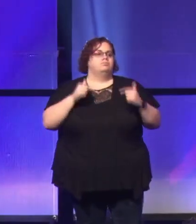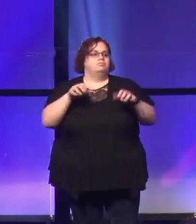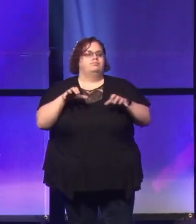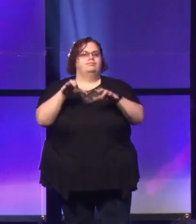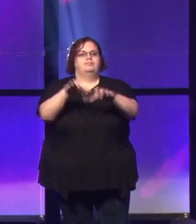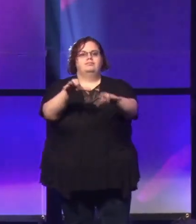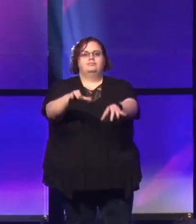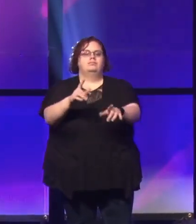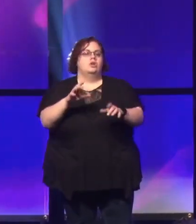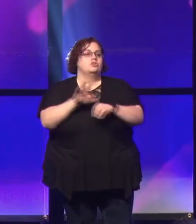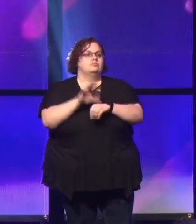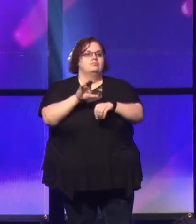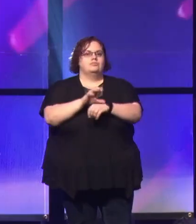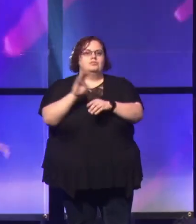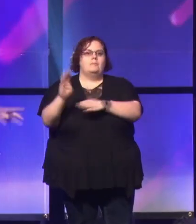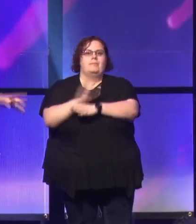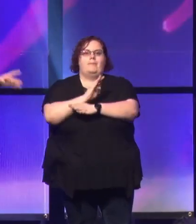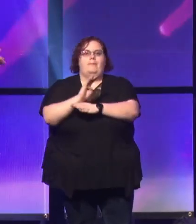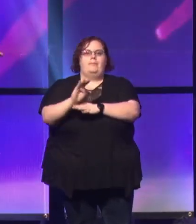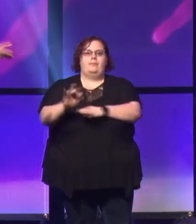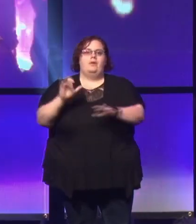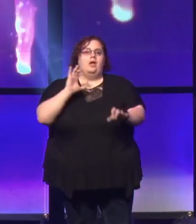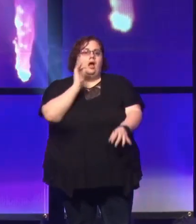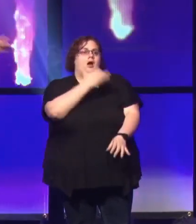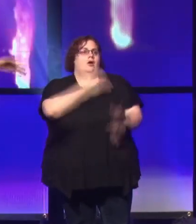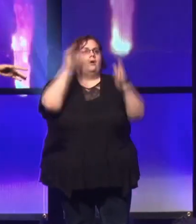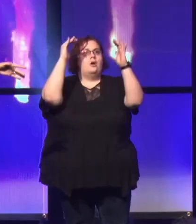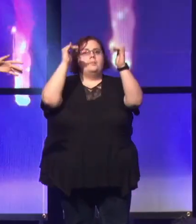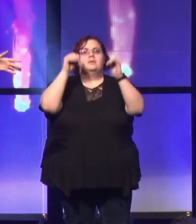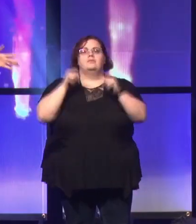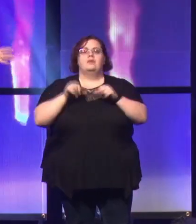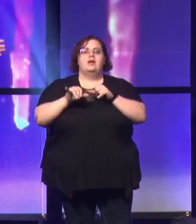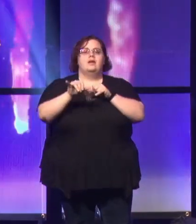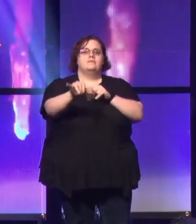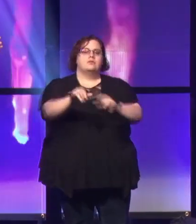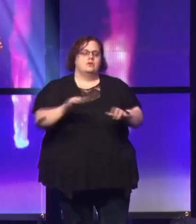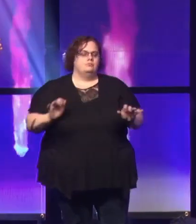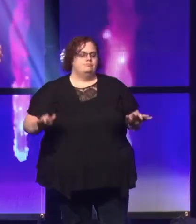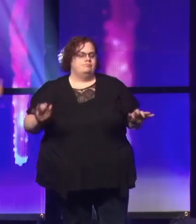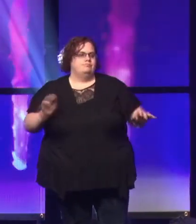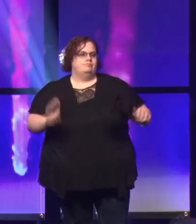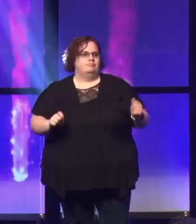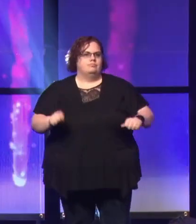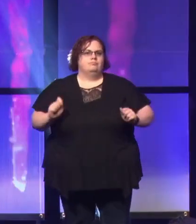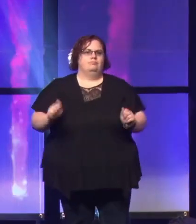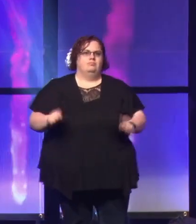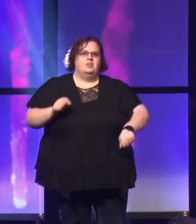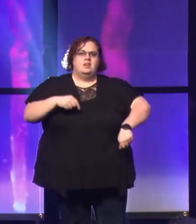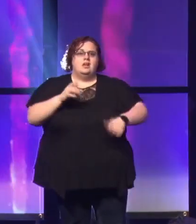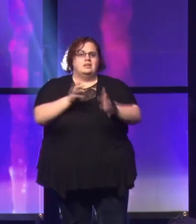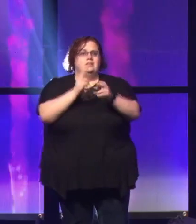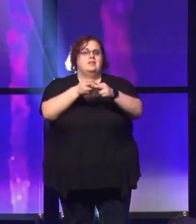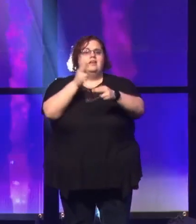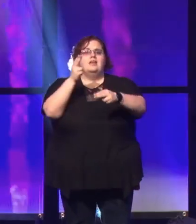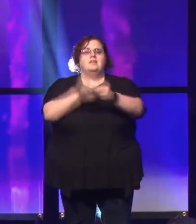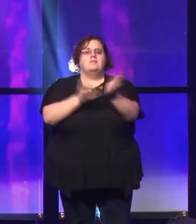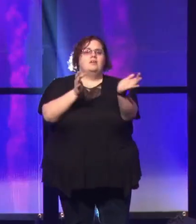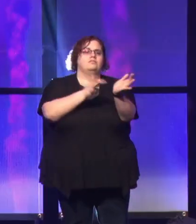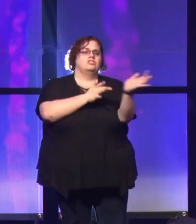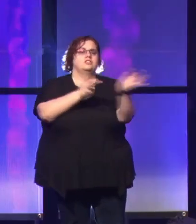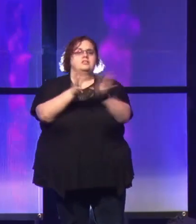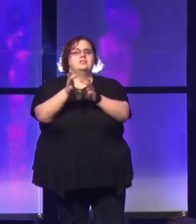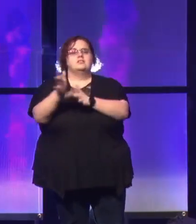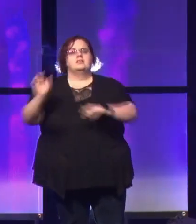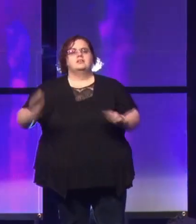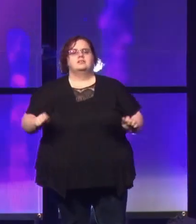alive. The church is alive. It's a hope forever. The name